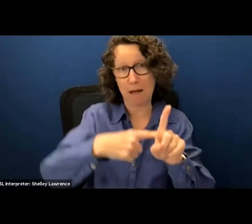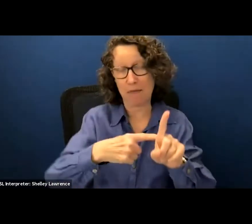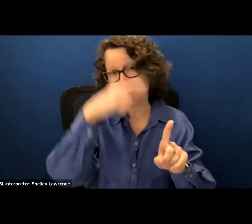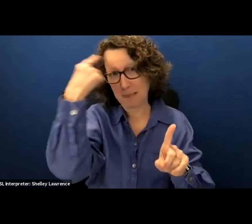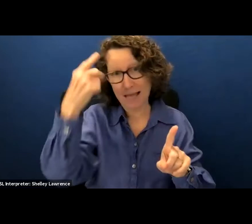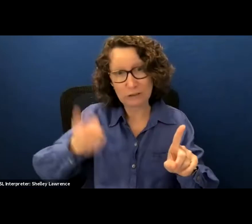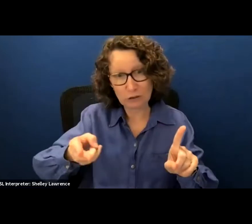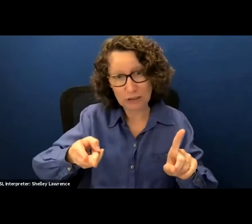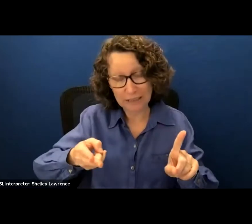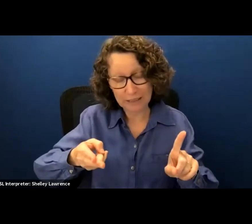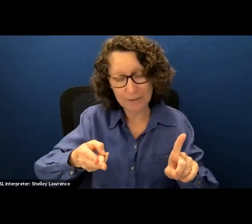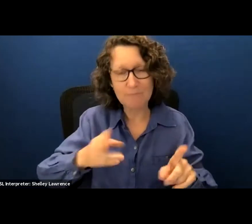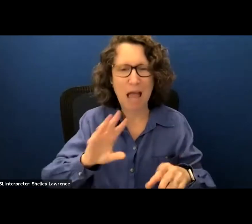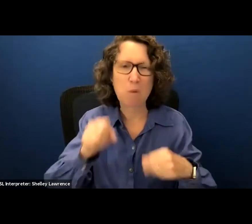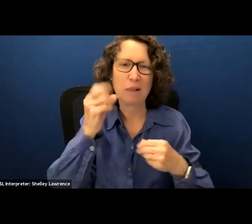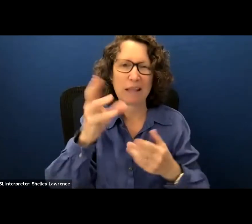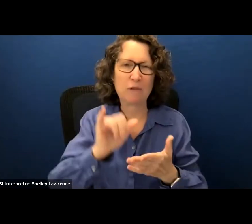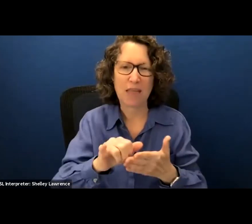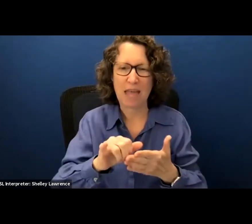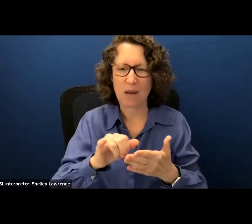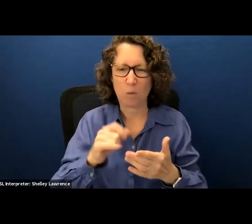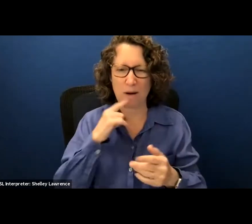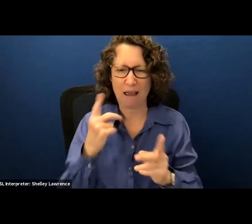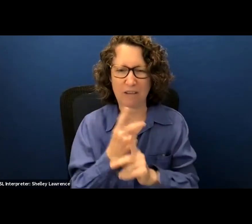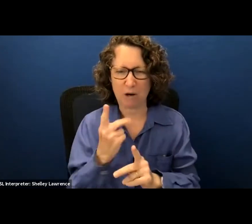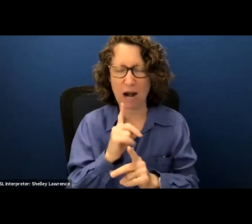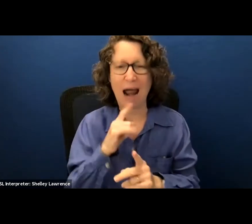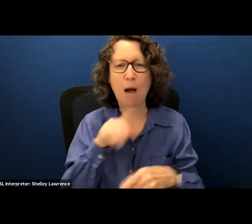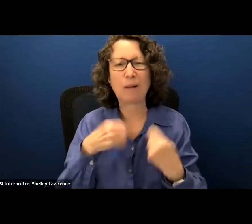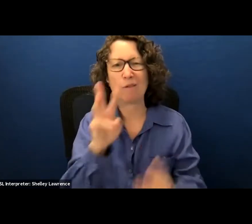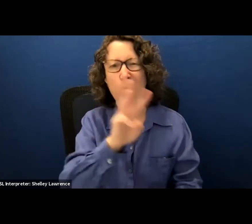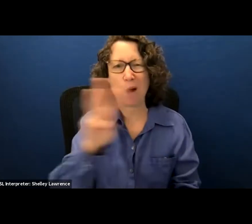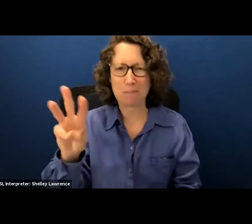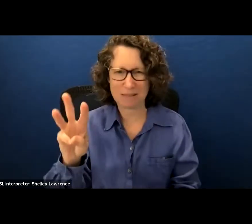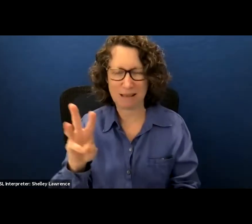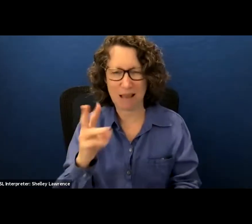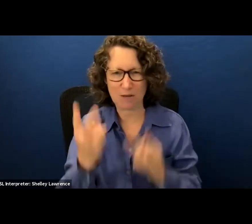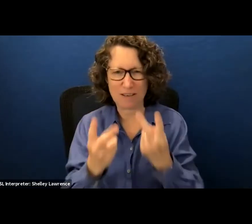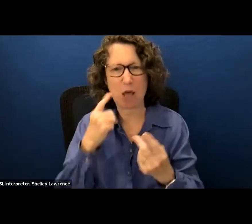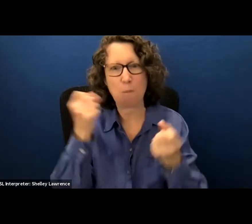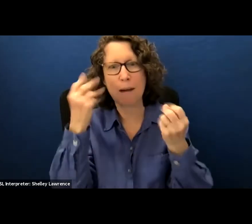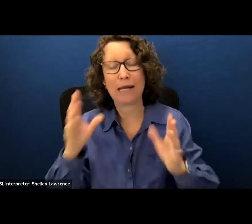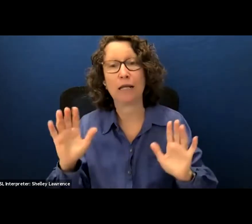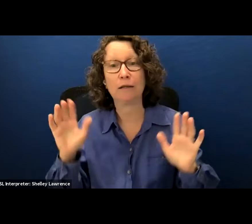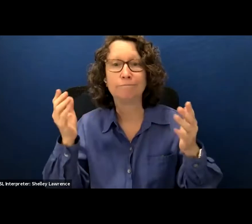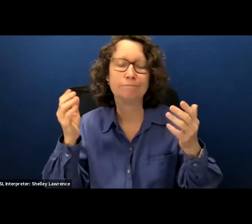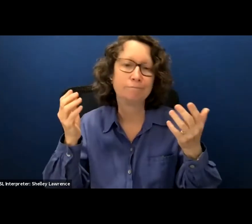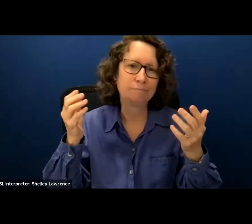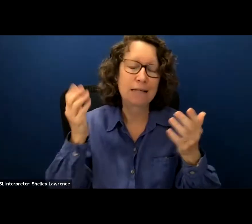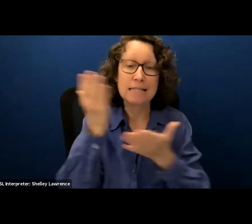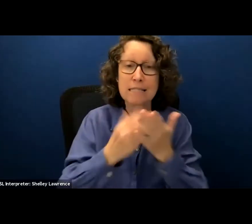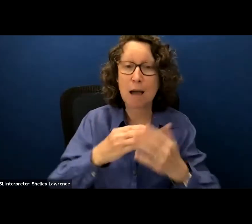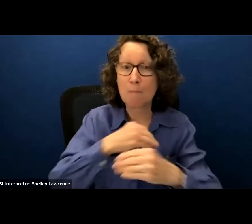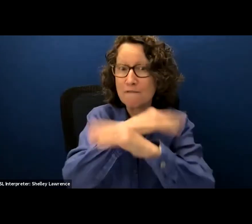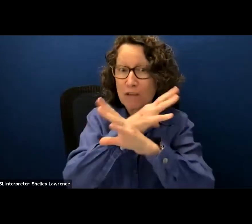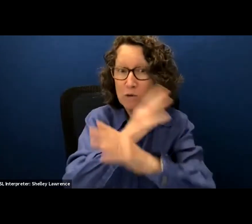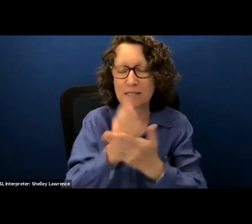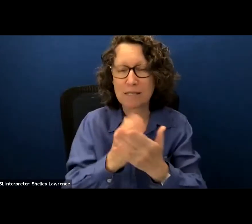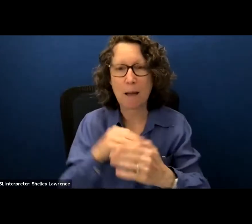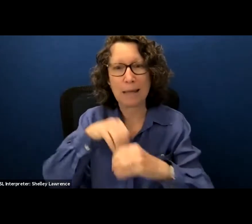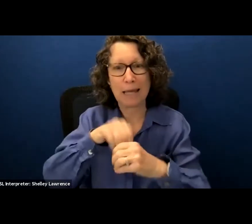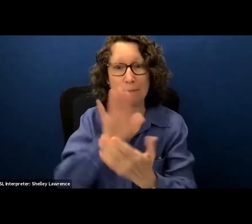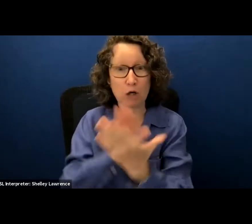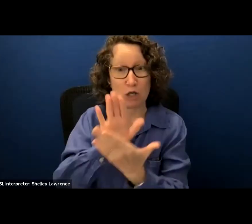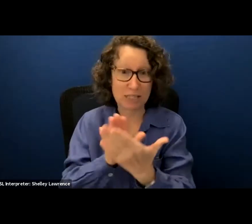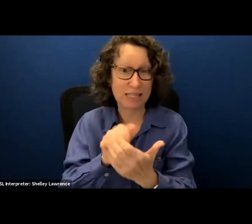History. I'll give you that once I figure it out here. I'll give you the website to go on there. There's going to be a lot of great, some are virtual, some are in person that we can